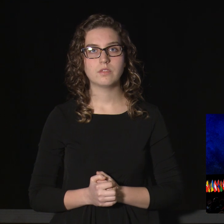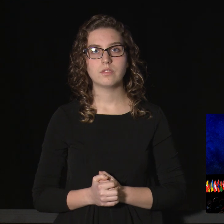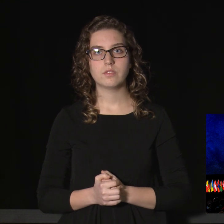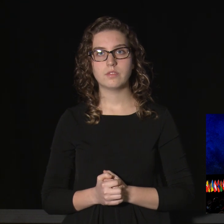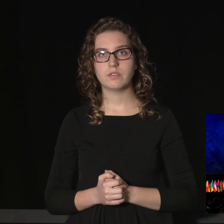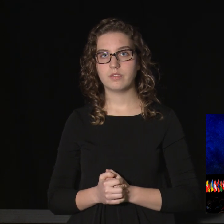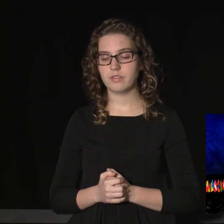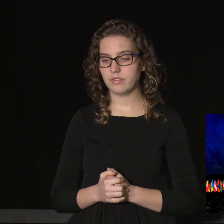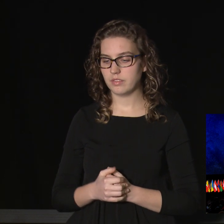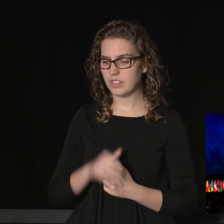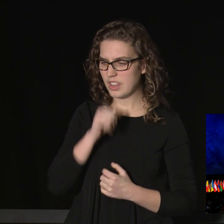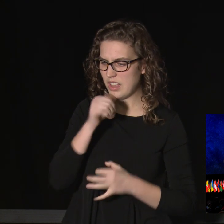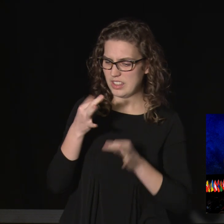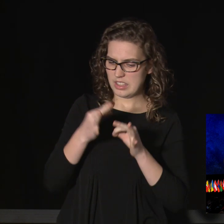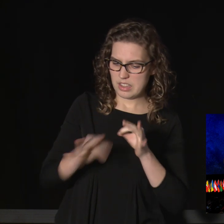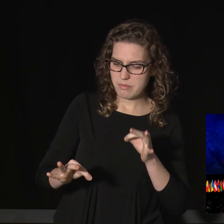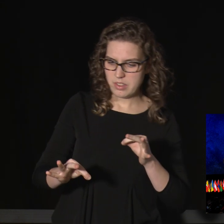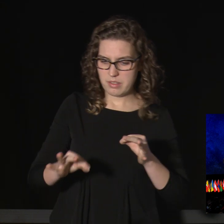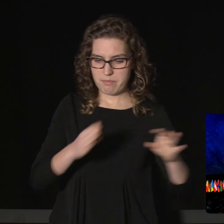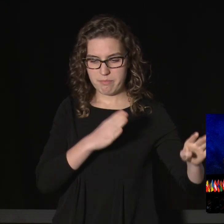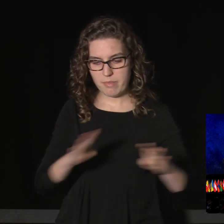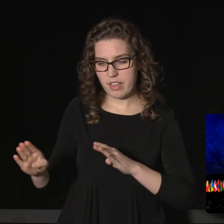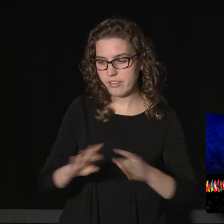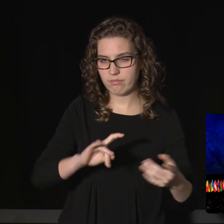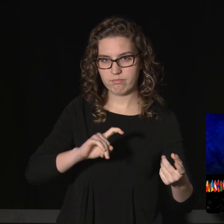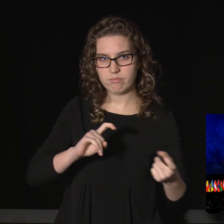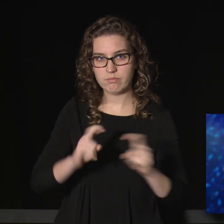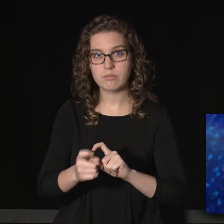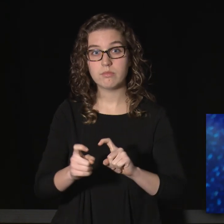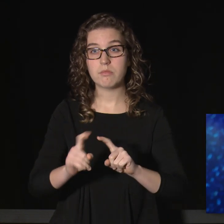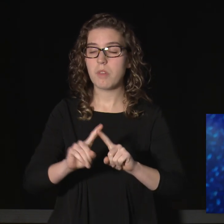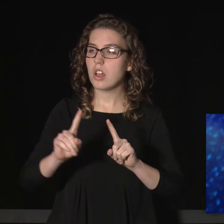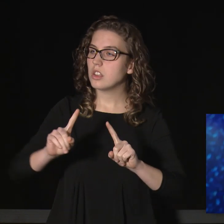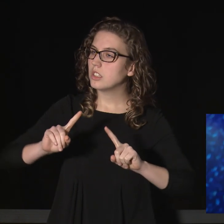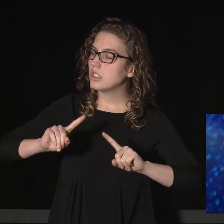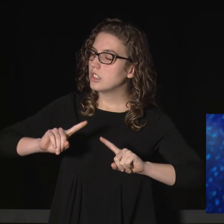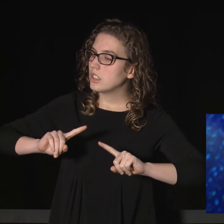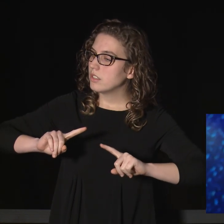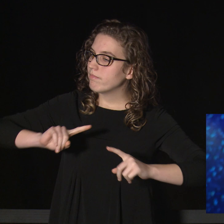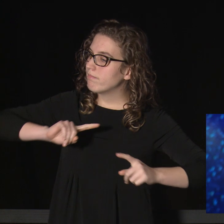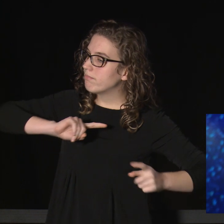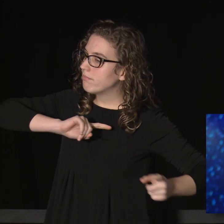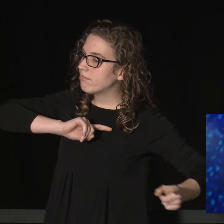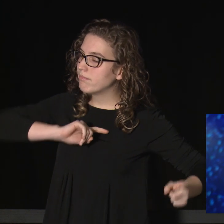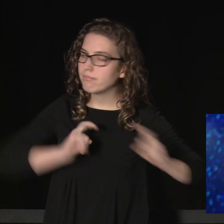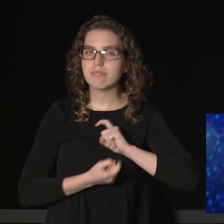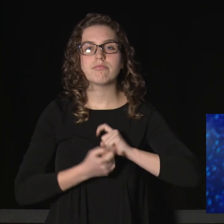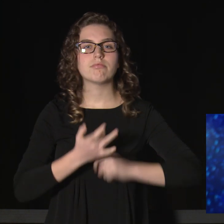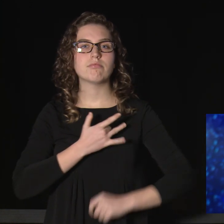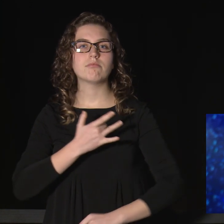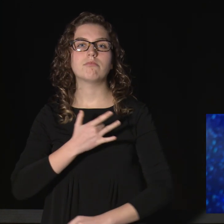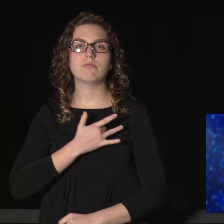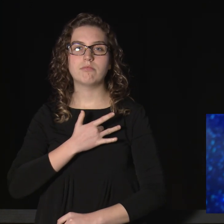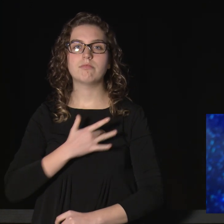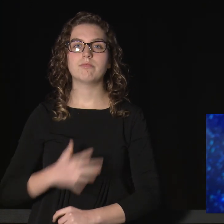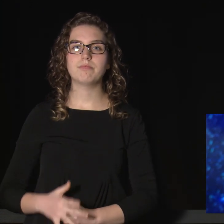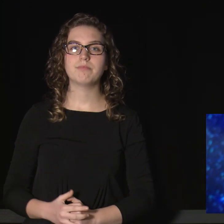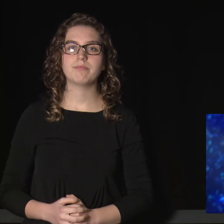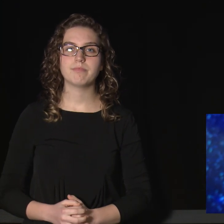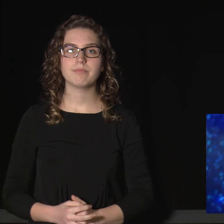Not about merely changing behaviors, but about radically transforming our hearts.